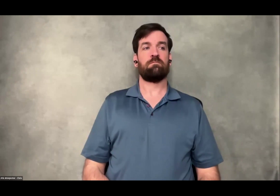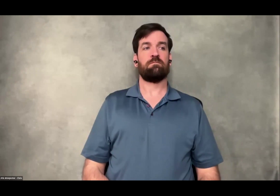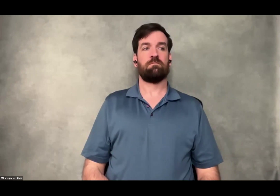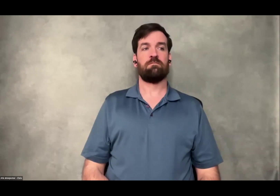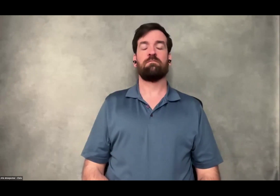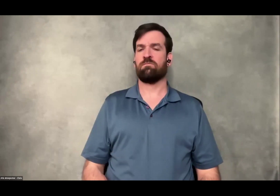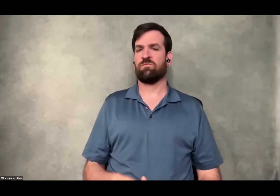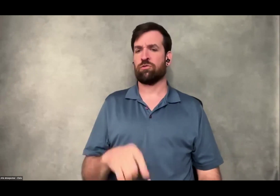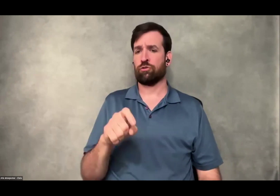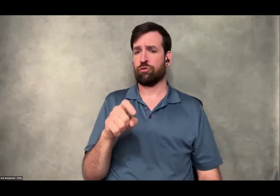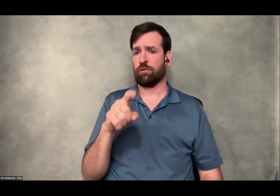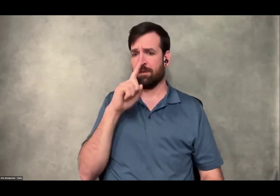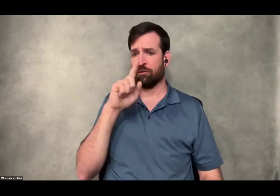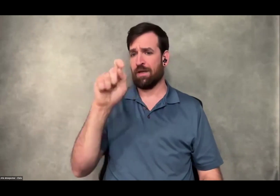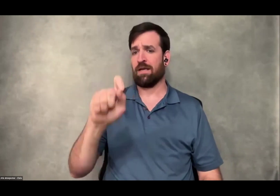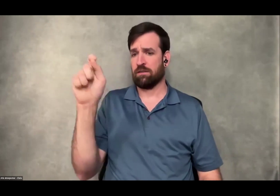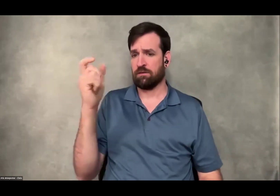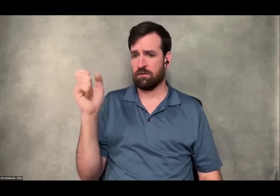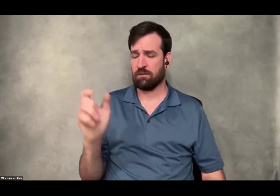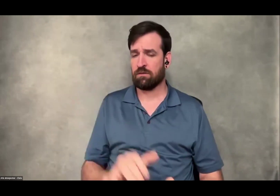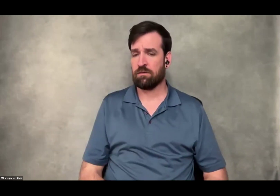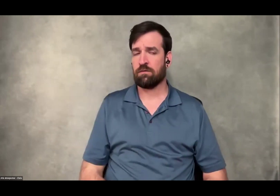It should have been checked.